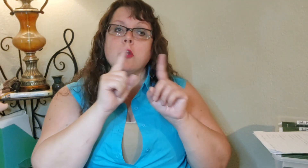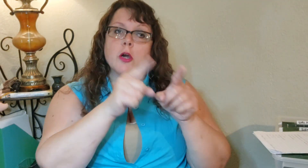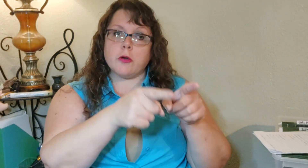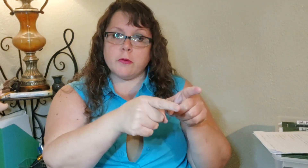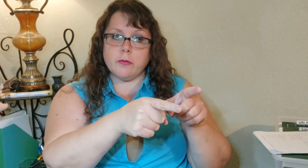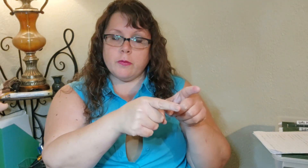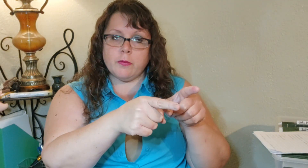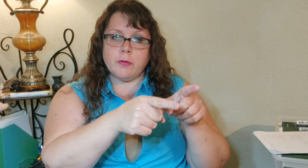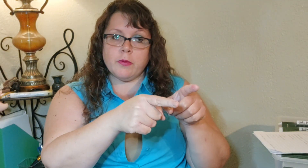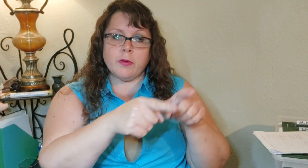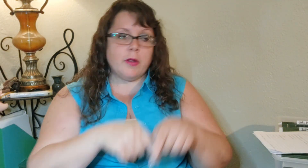go